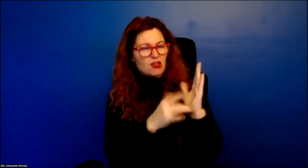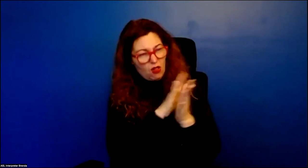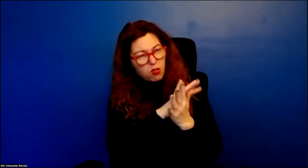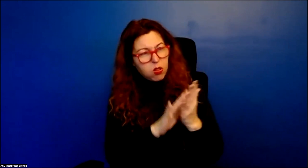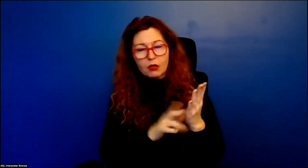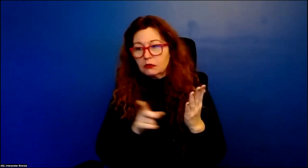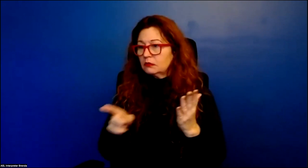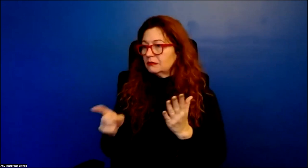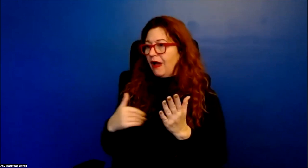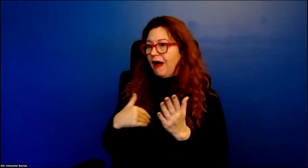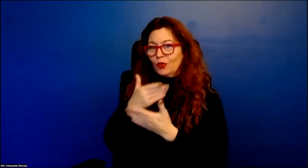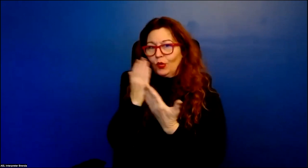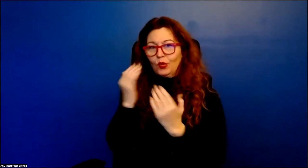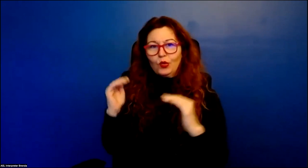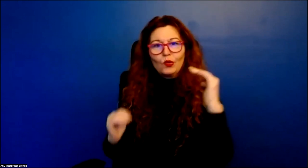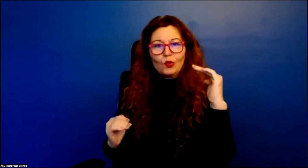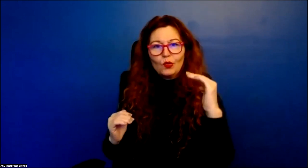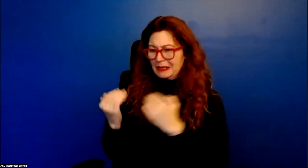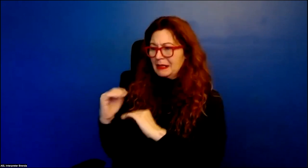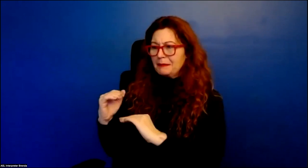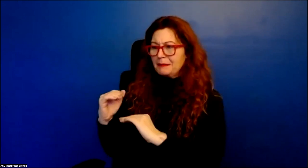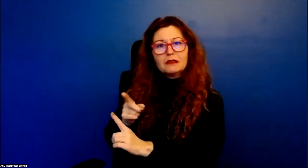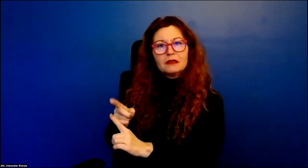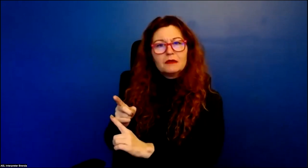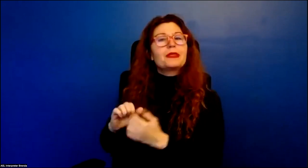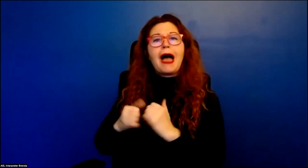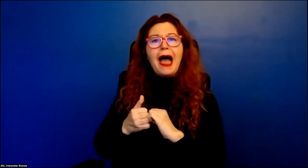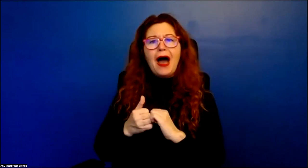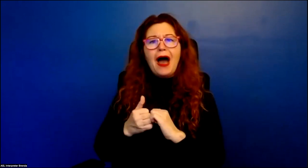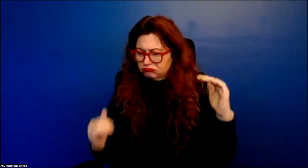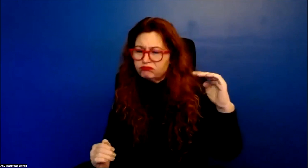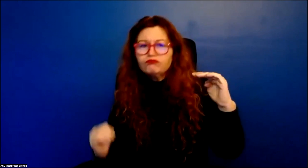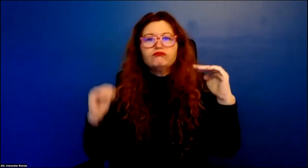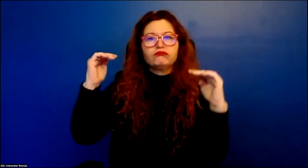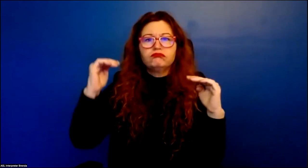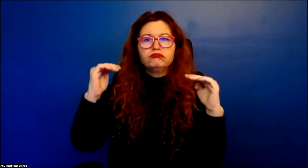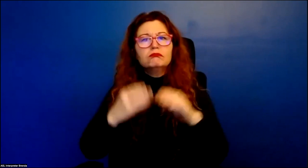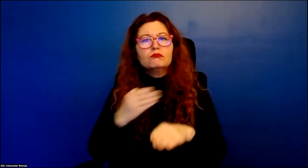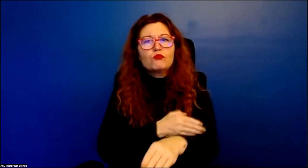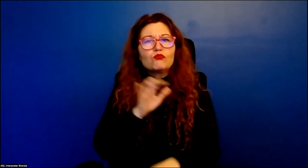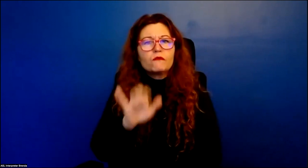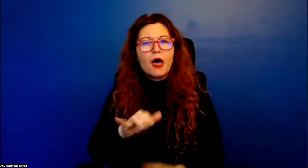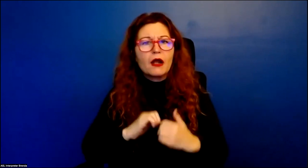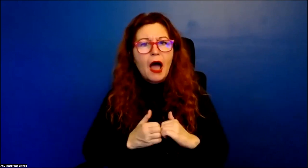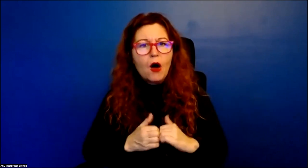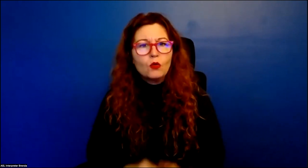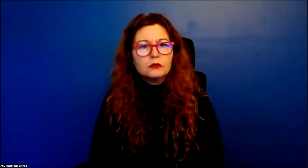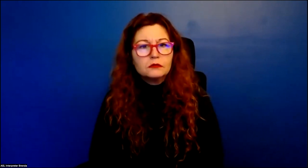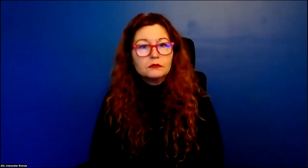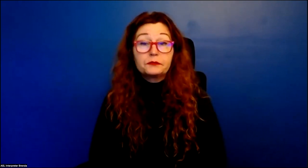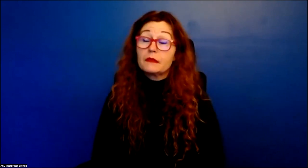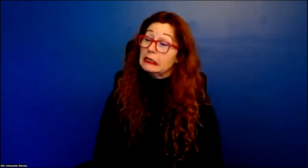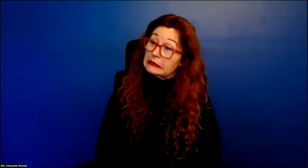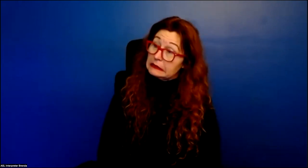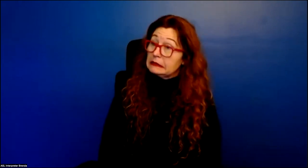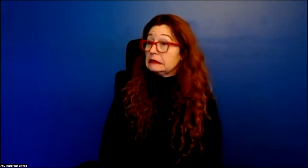This is a difficult question because we can only do what we can do. We don't have the power to force other